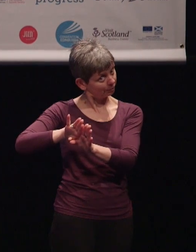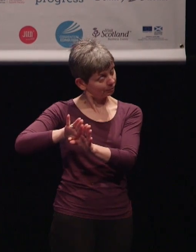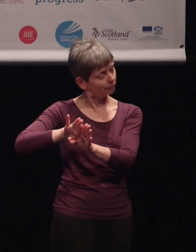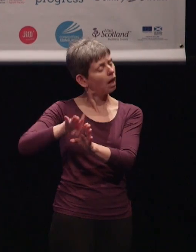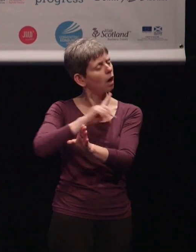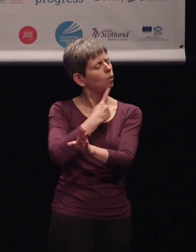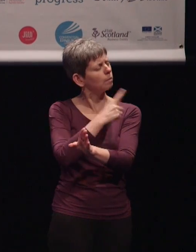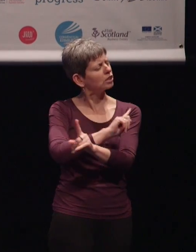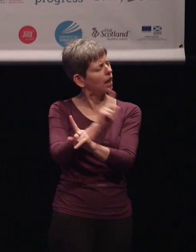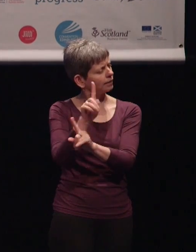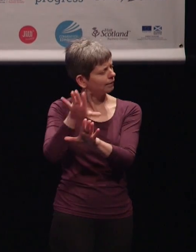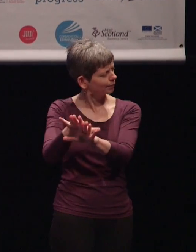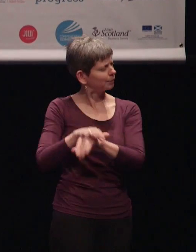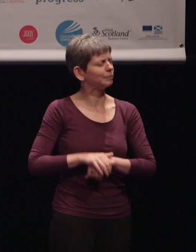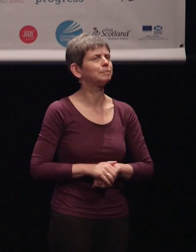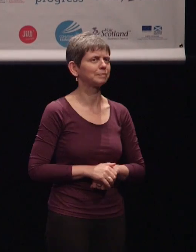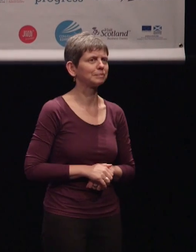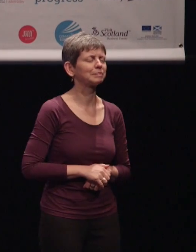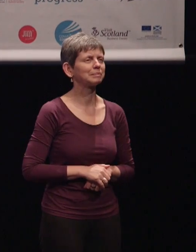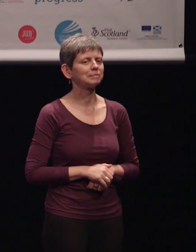get back to that later.